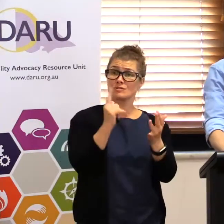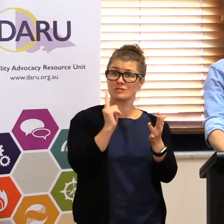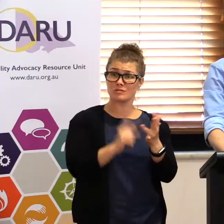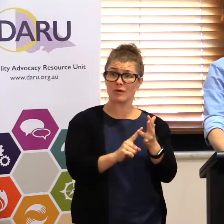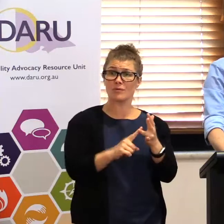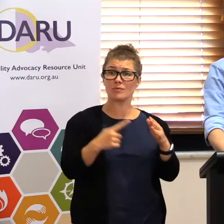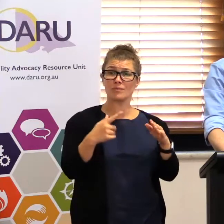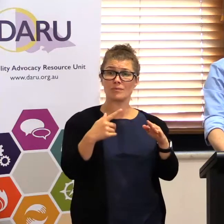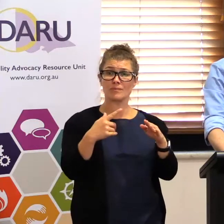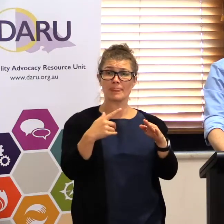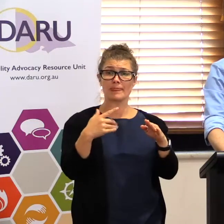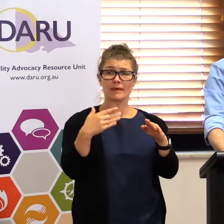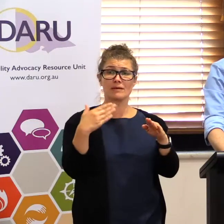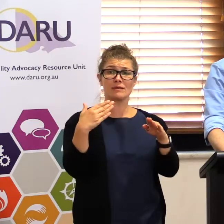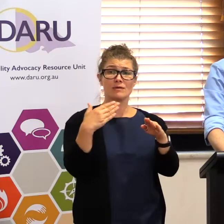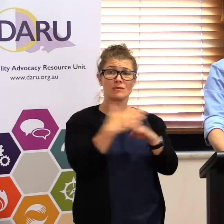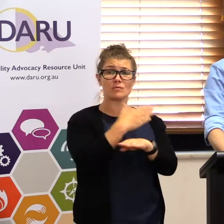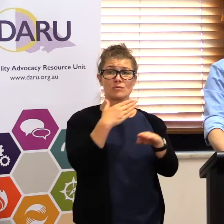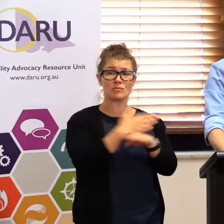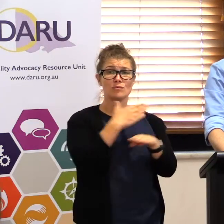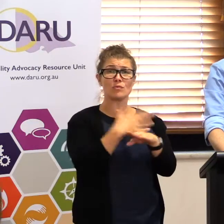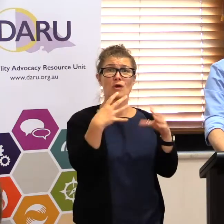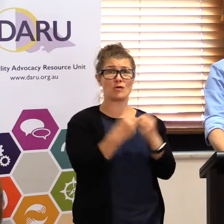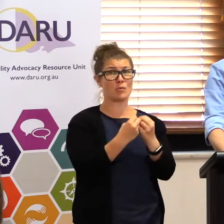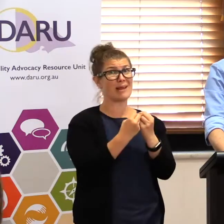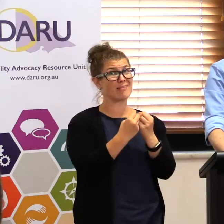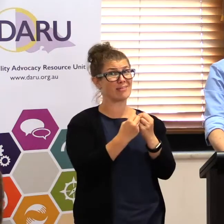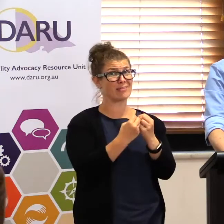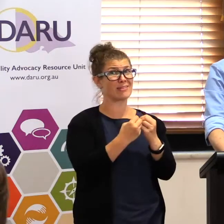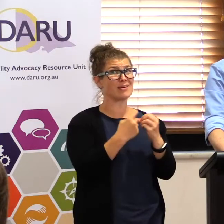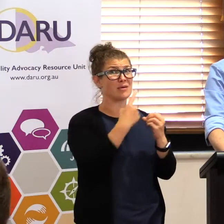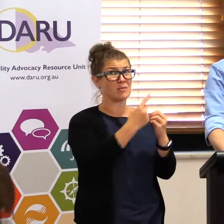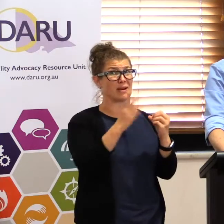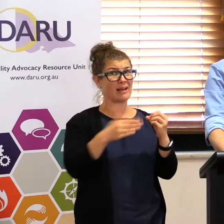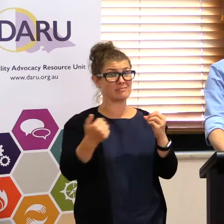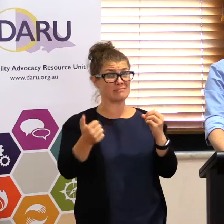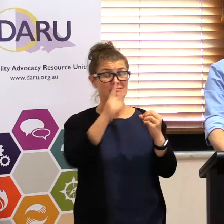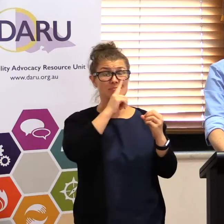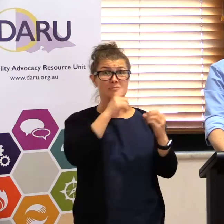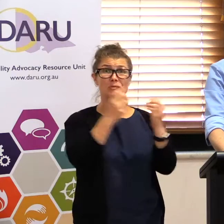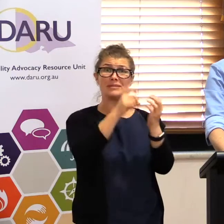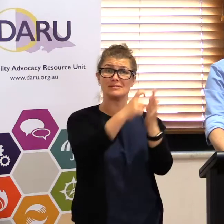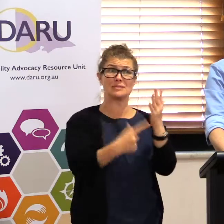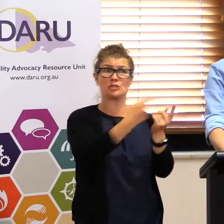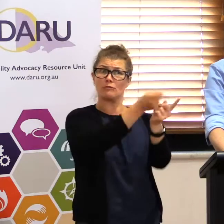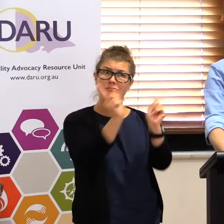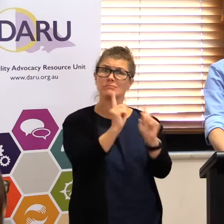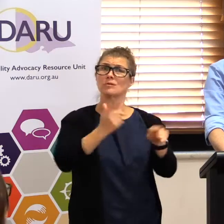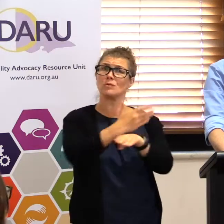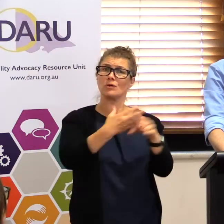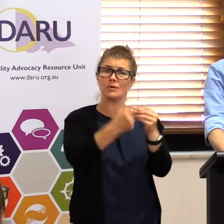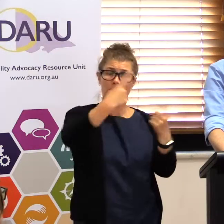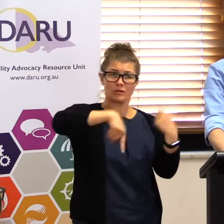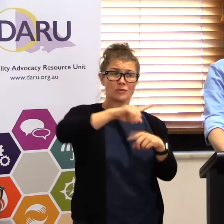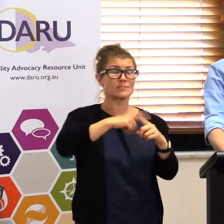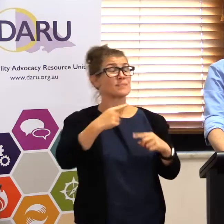with. I've got quite a hefty presentation today, and as I was typing up my notes this morning, I thought maybe I needed a